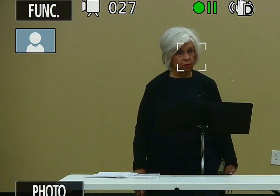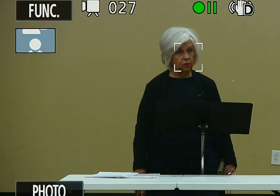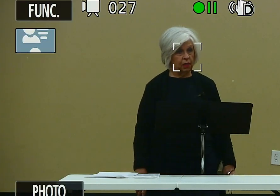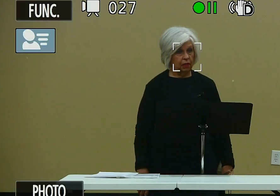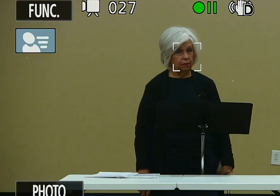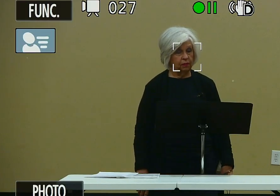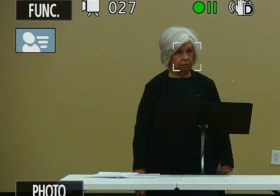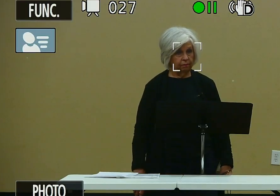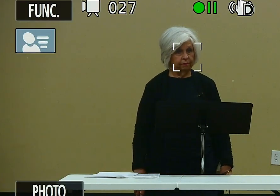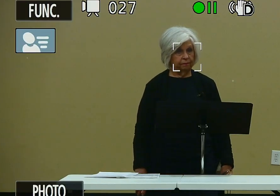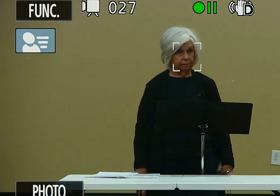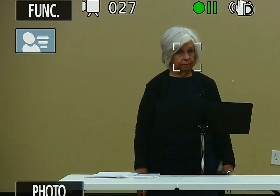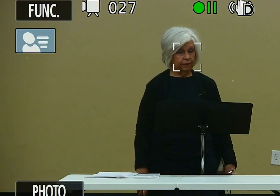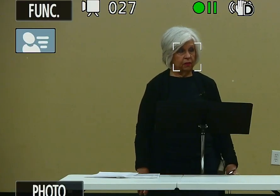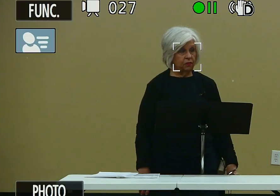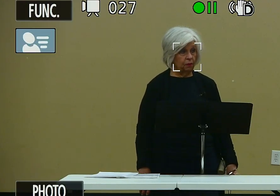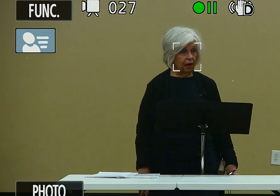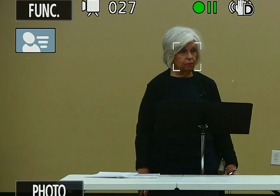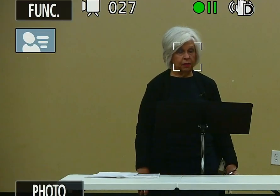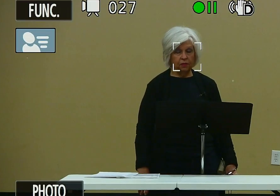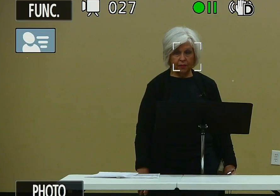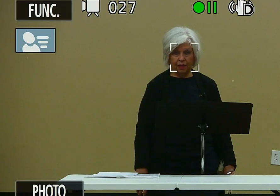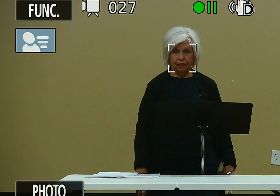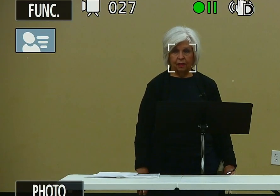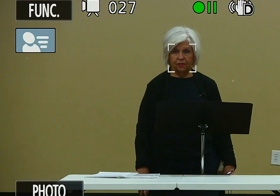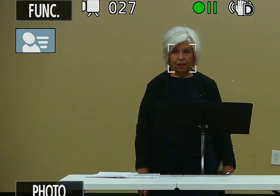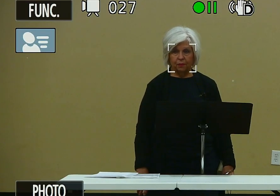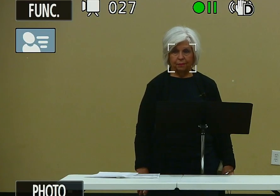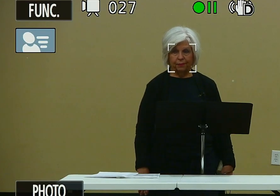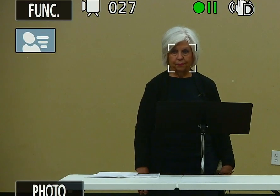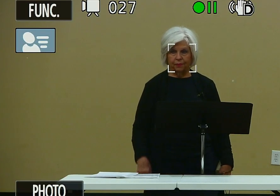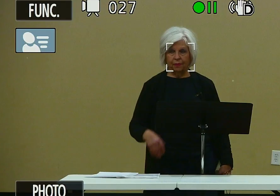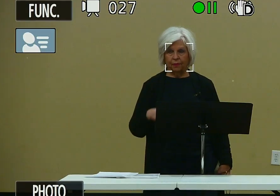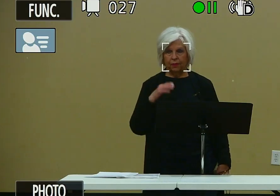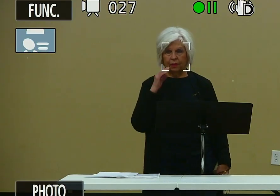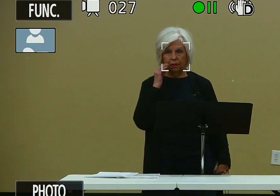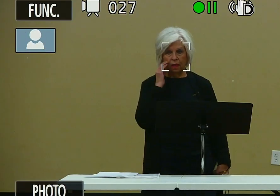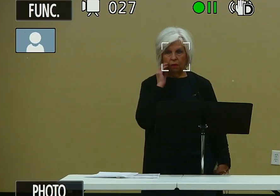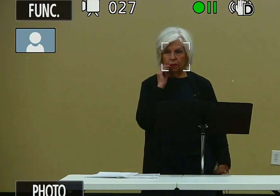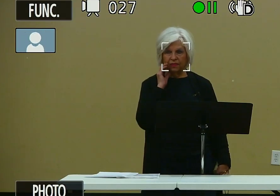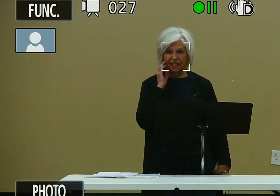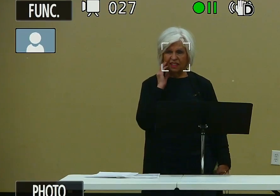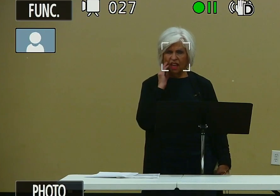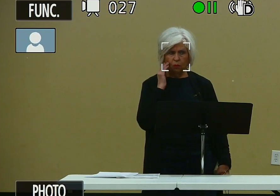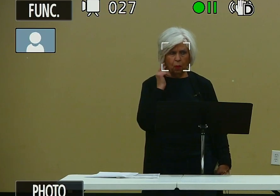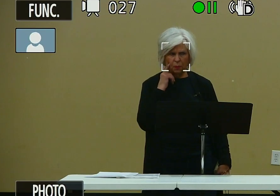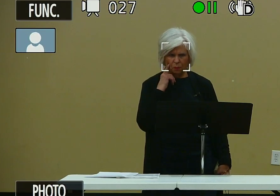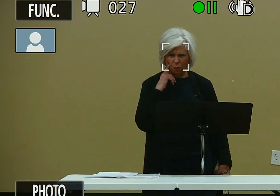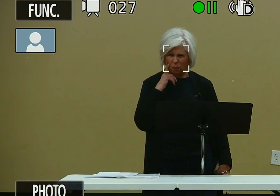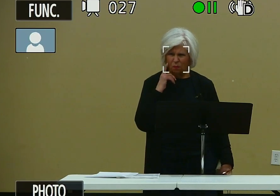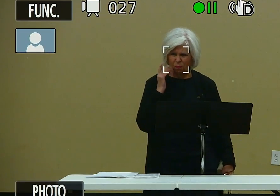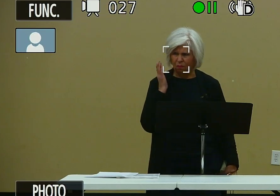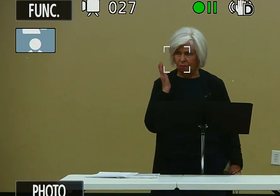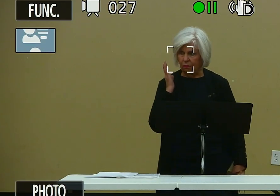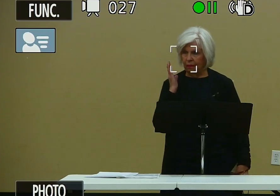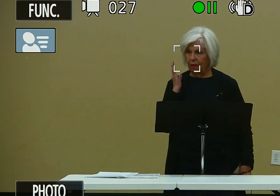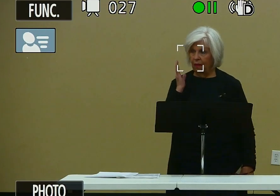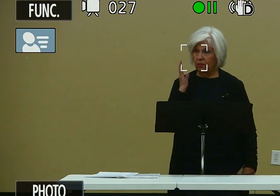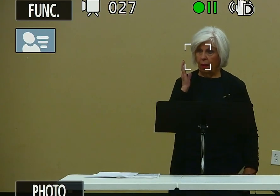sign language. So I've run into that a lot of times and be sitting there thinking, what's that sign? And so I would